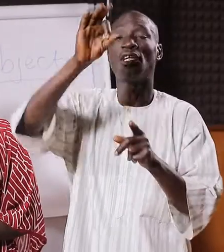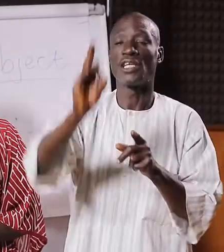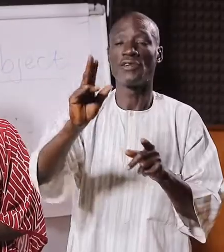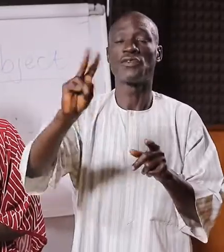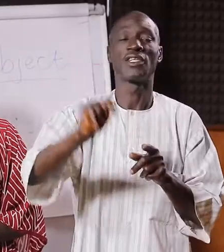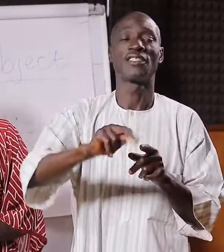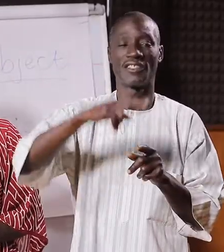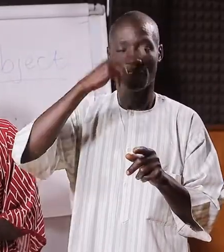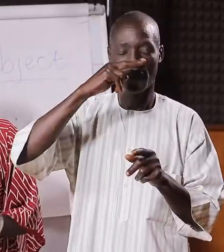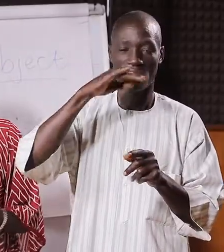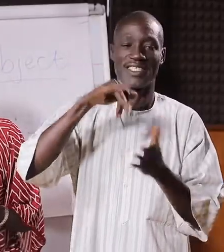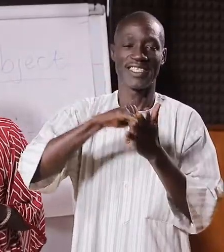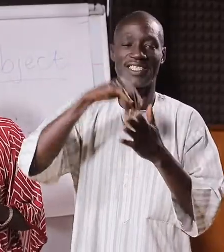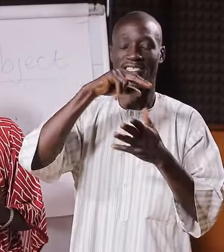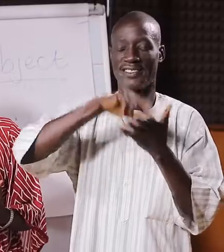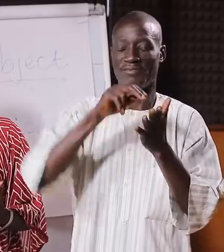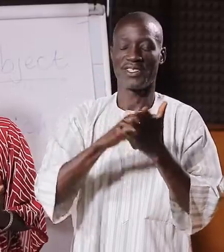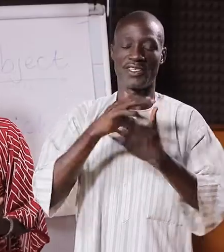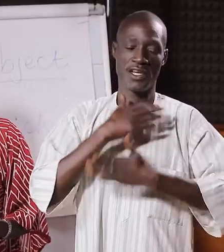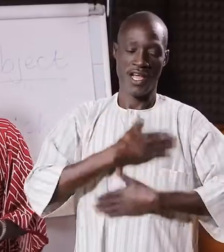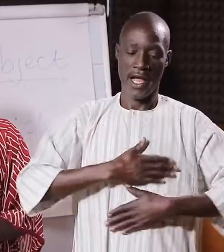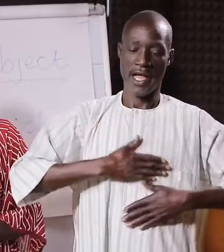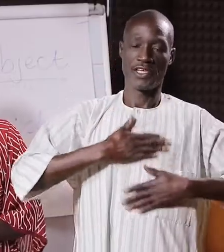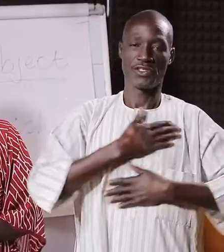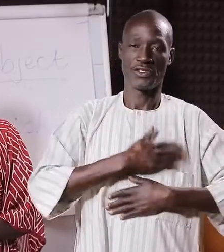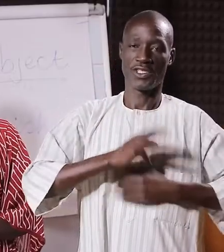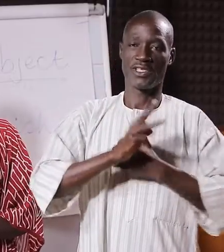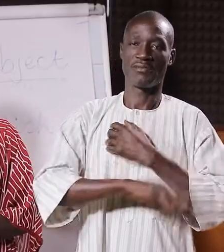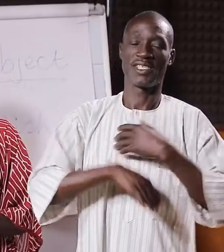you will agree with me that it means enjoyment,